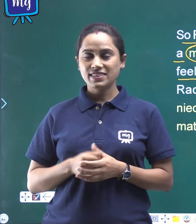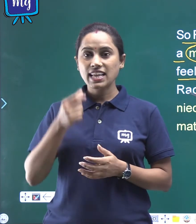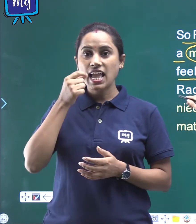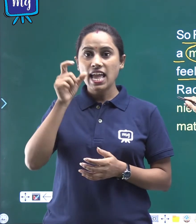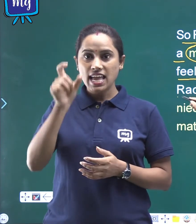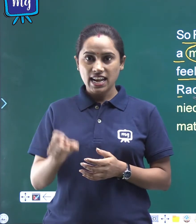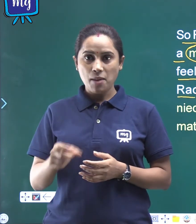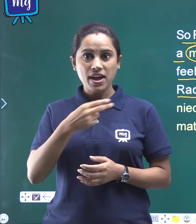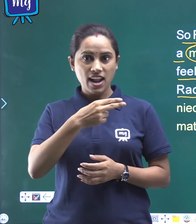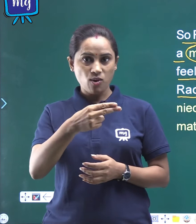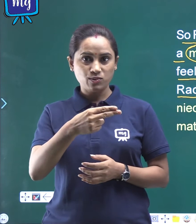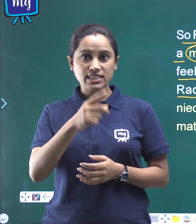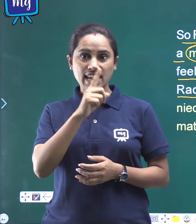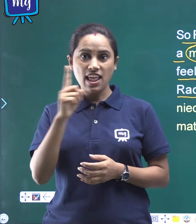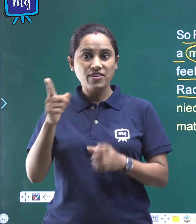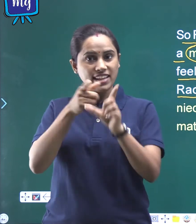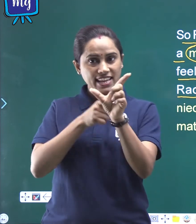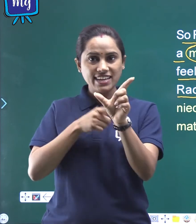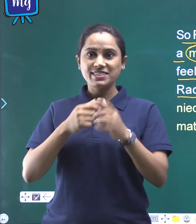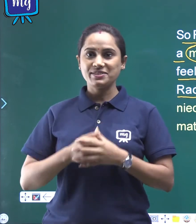Ramarau's 11 years